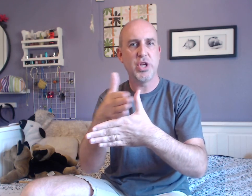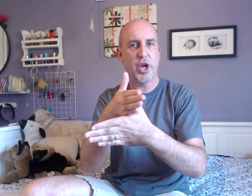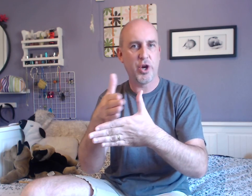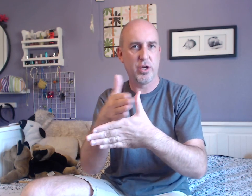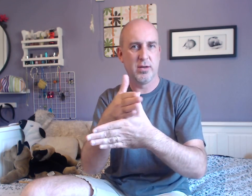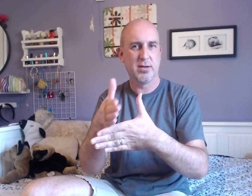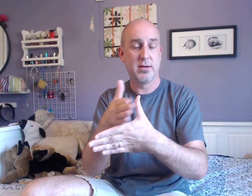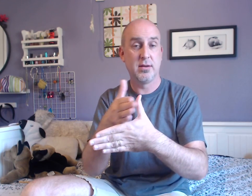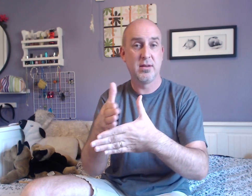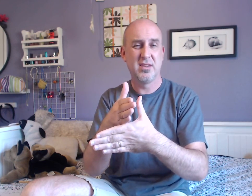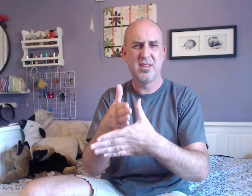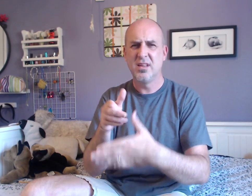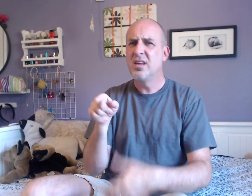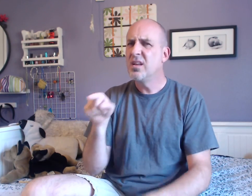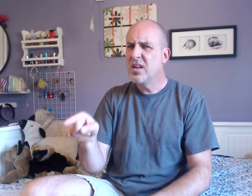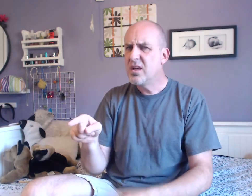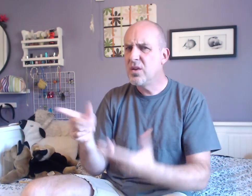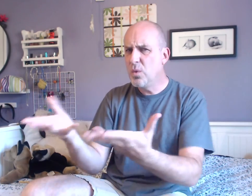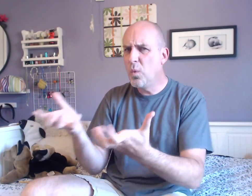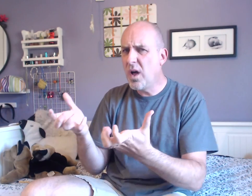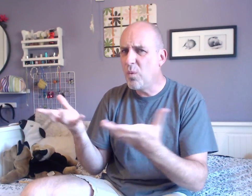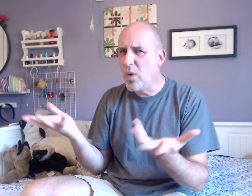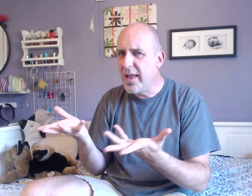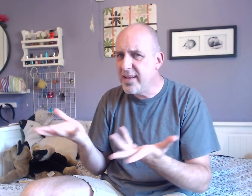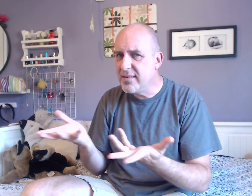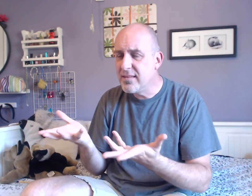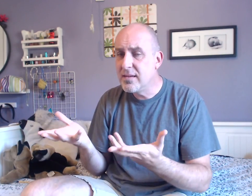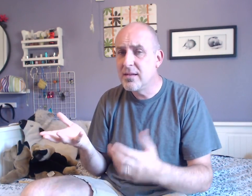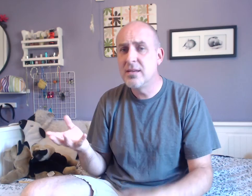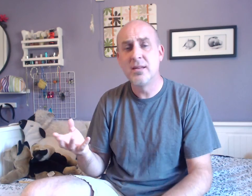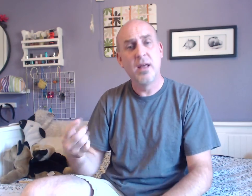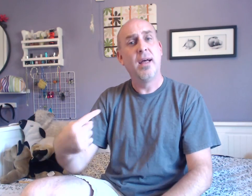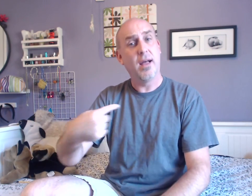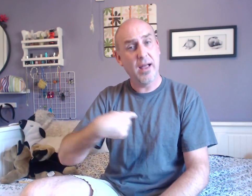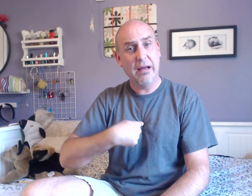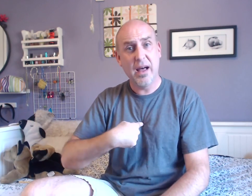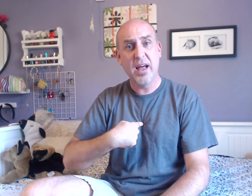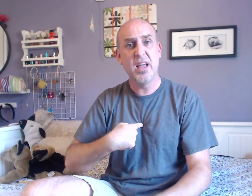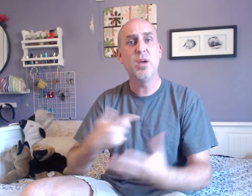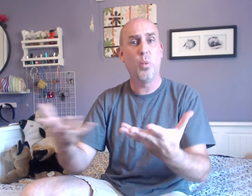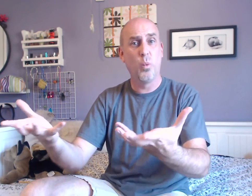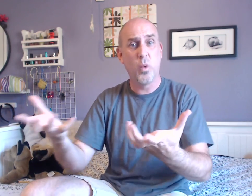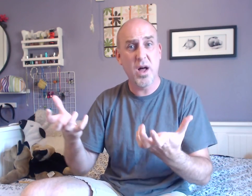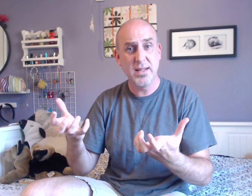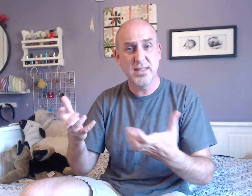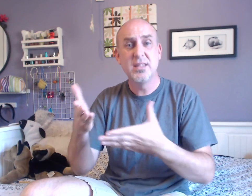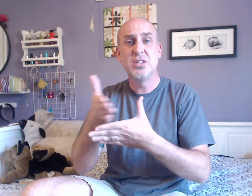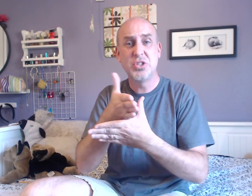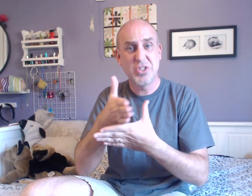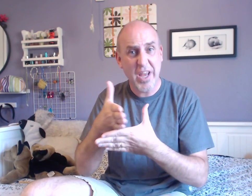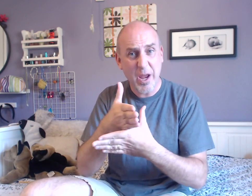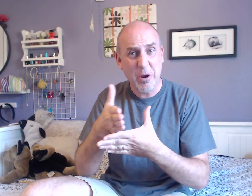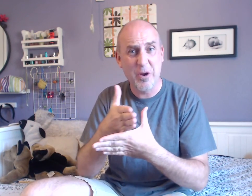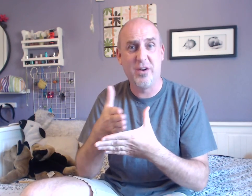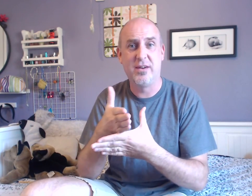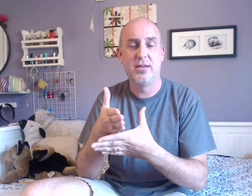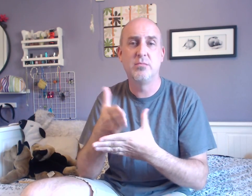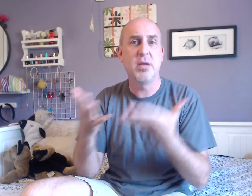Share. You want what? I want share. And maybe they'll